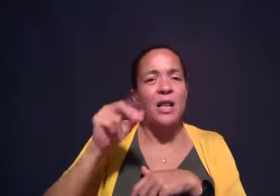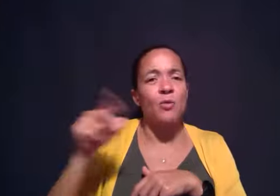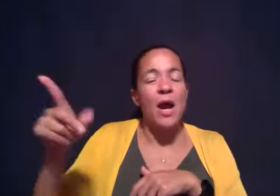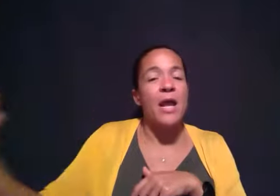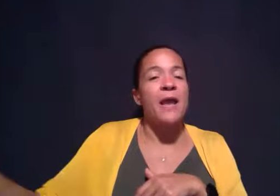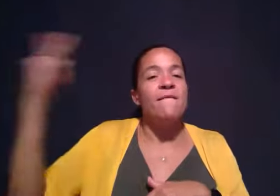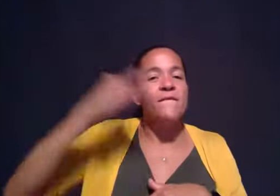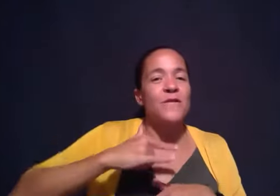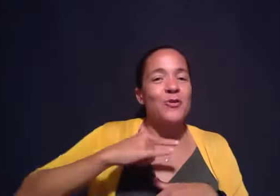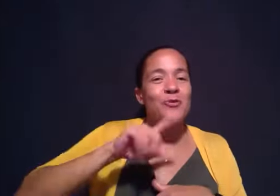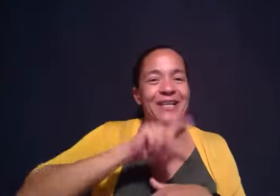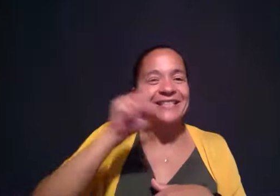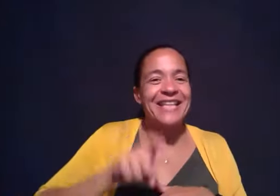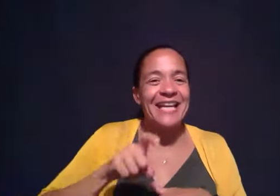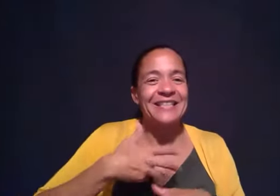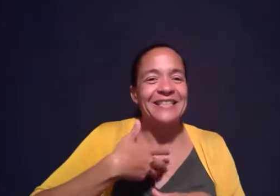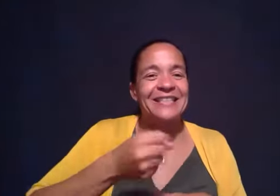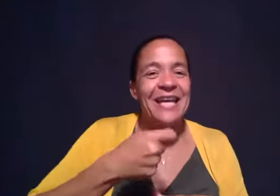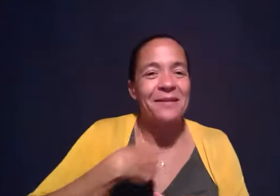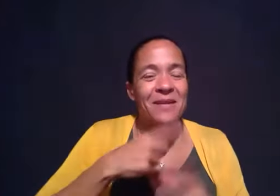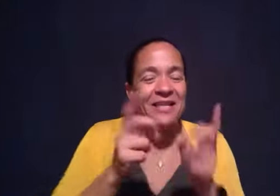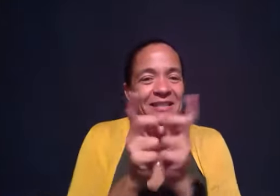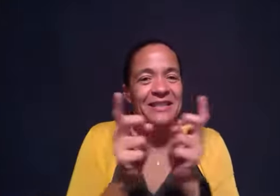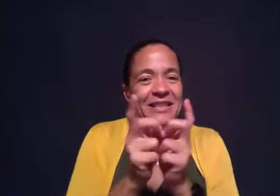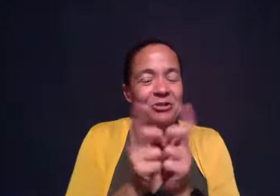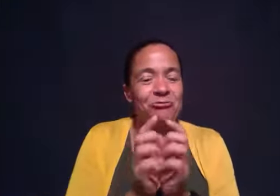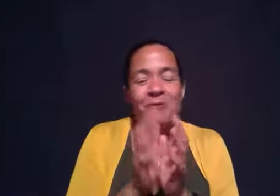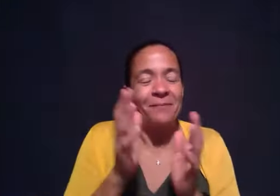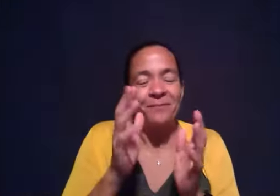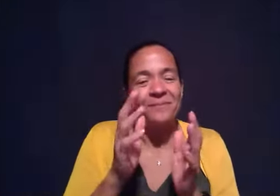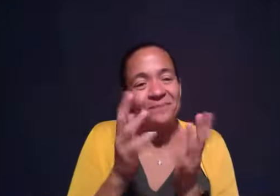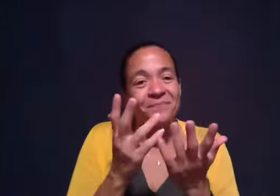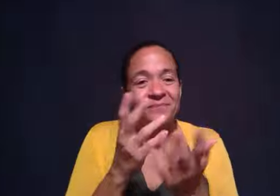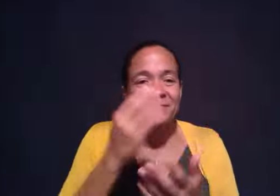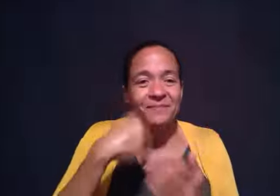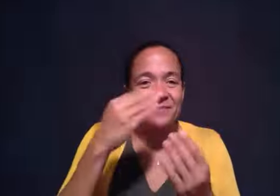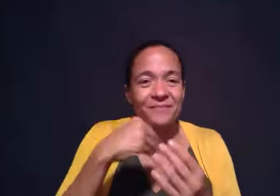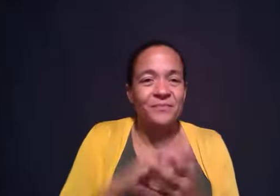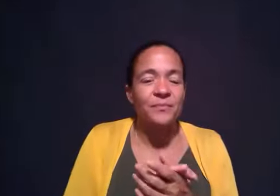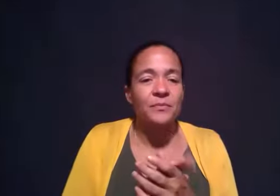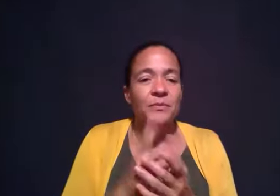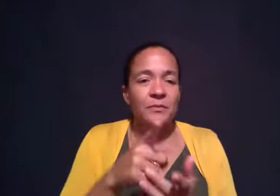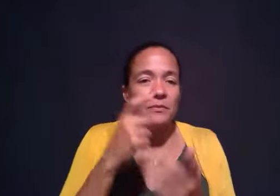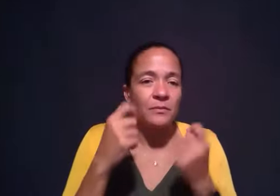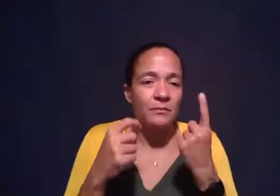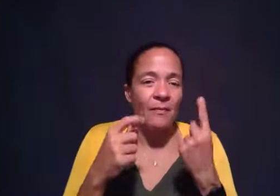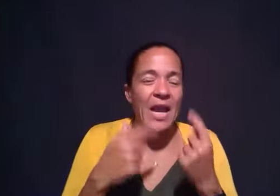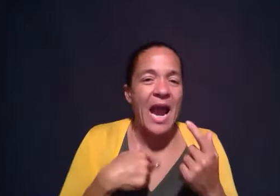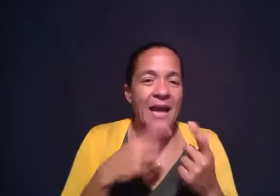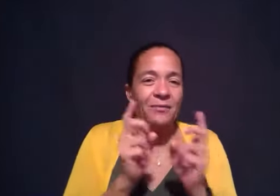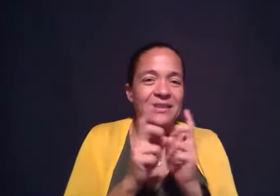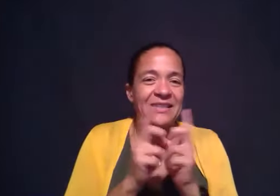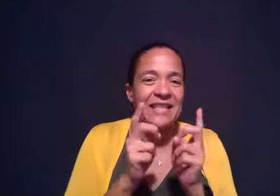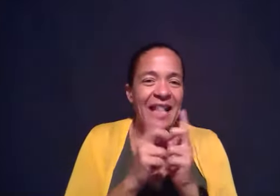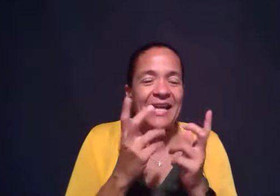dinner. And I was dating guys who lived in Oxford houses and sleeping in race car beds. I